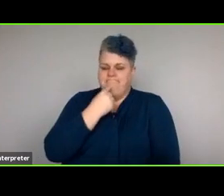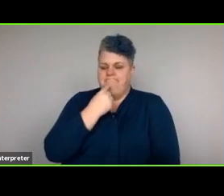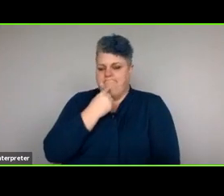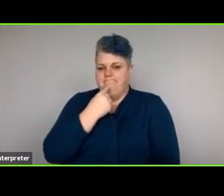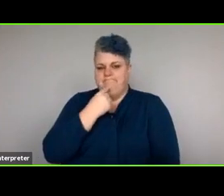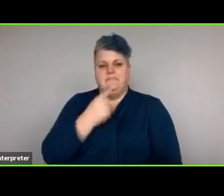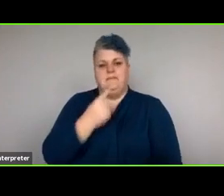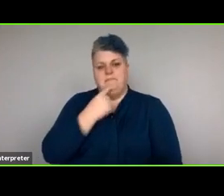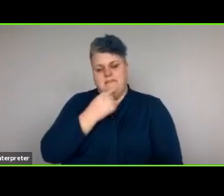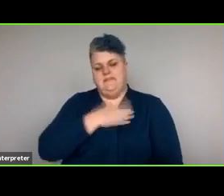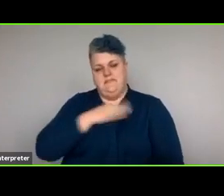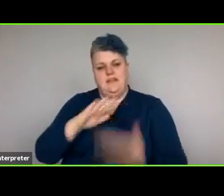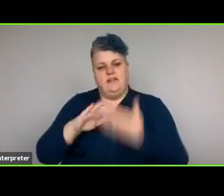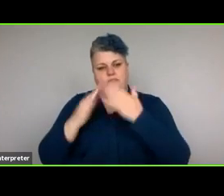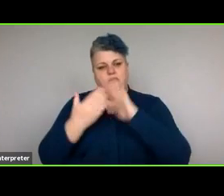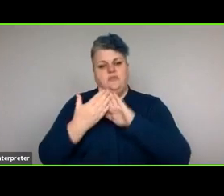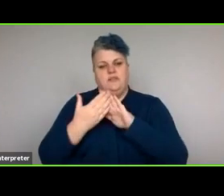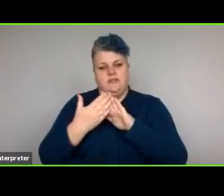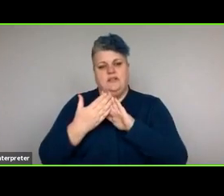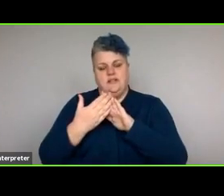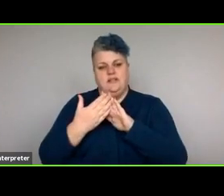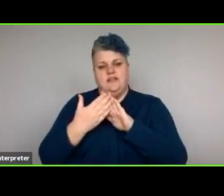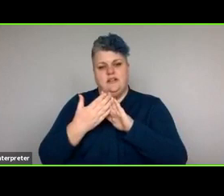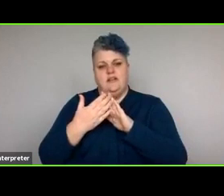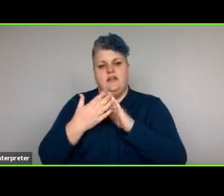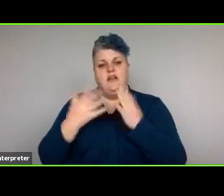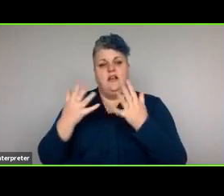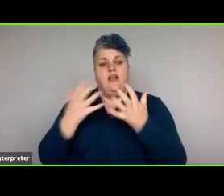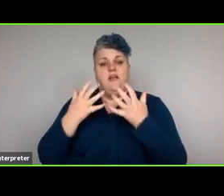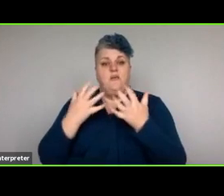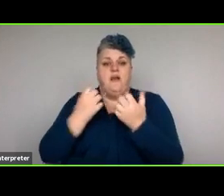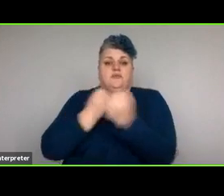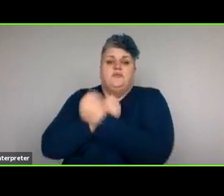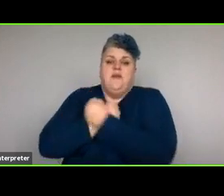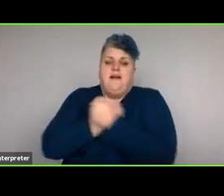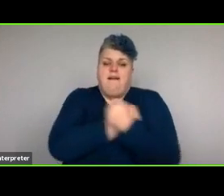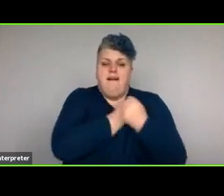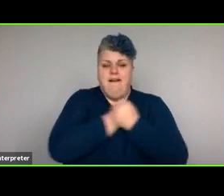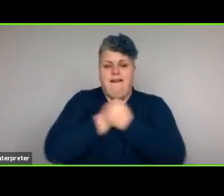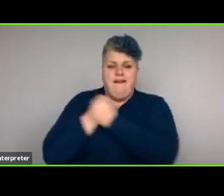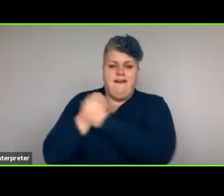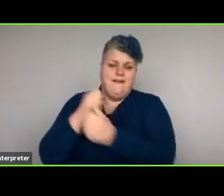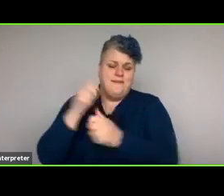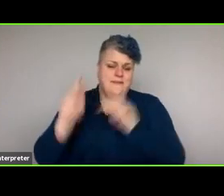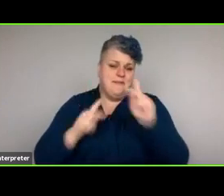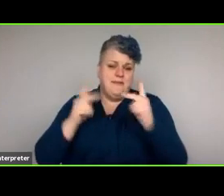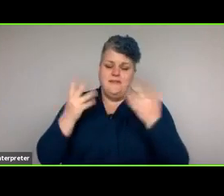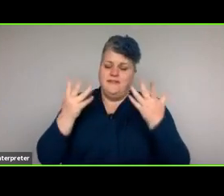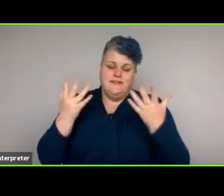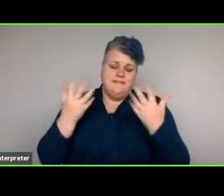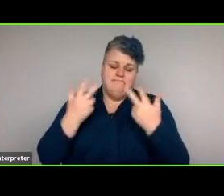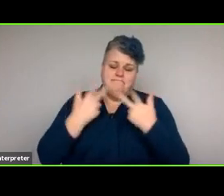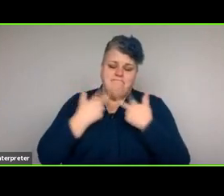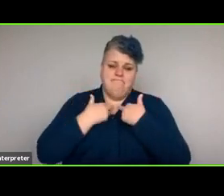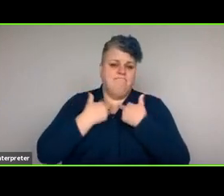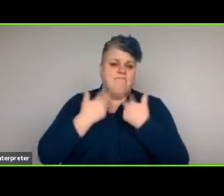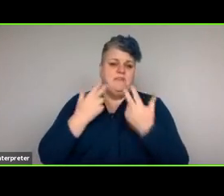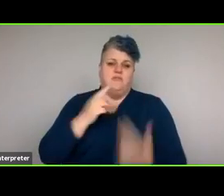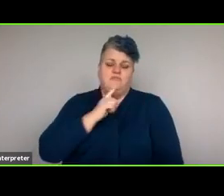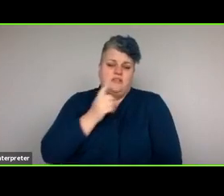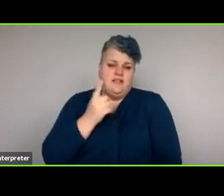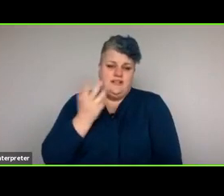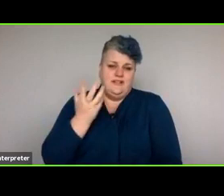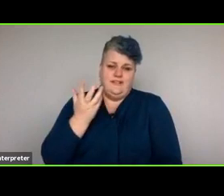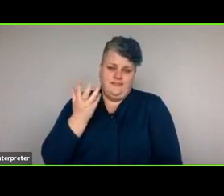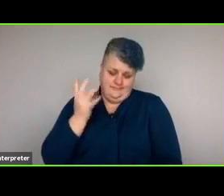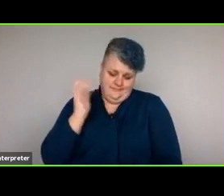my community, and I want to give hugs to everybody I see, and the reality is that